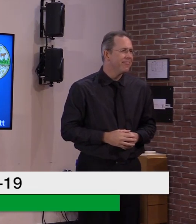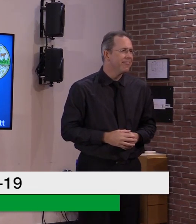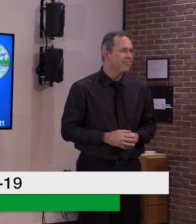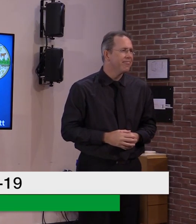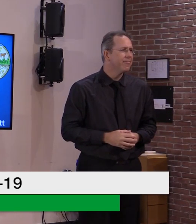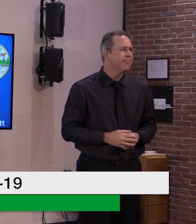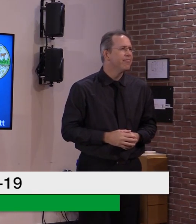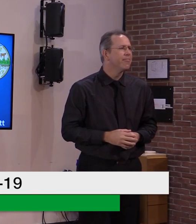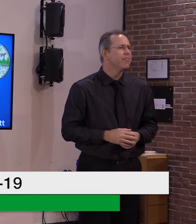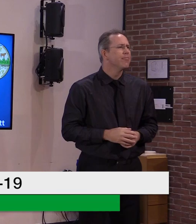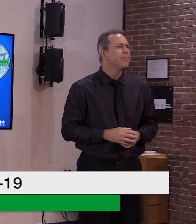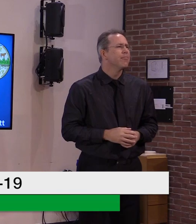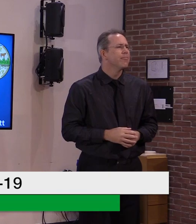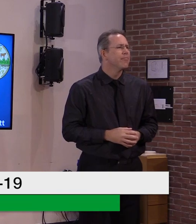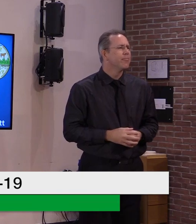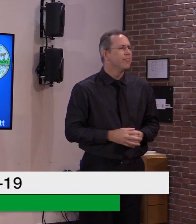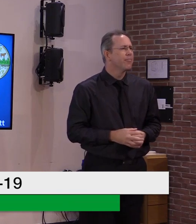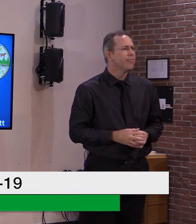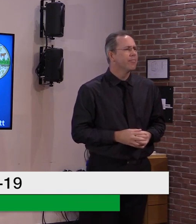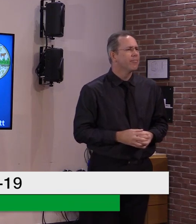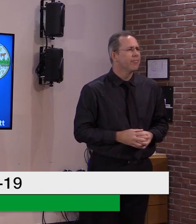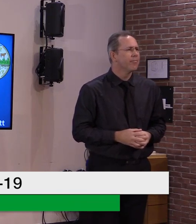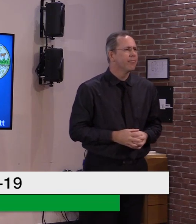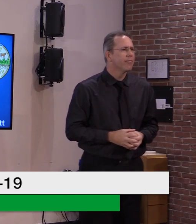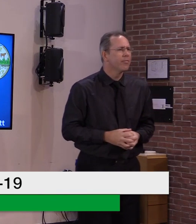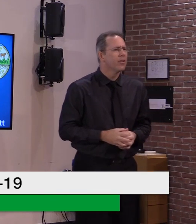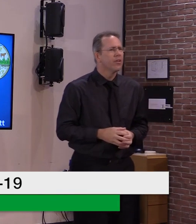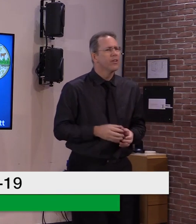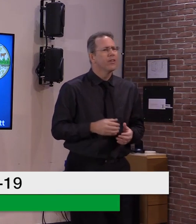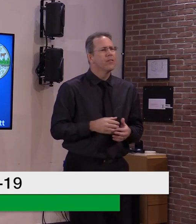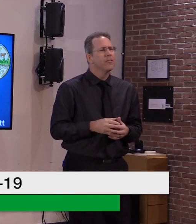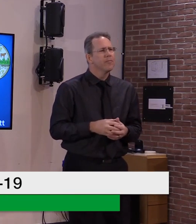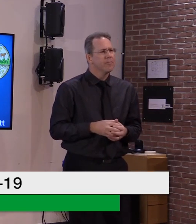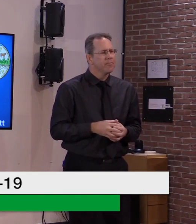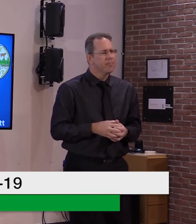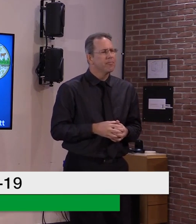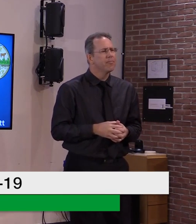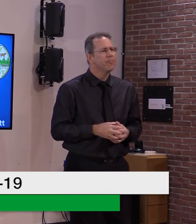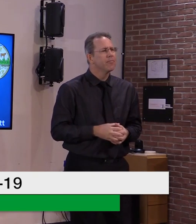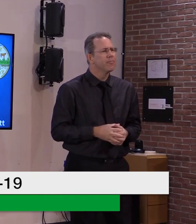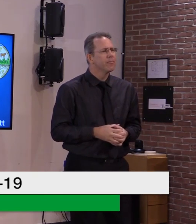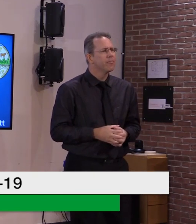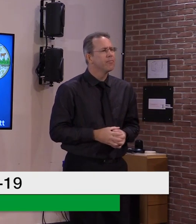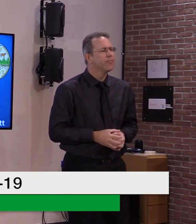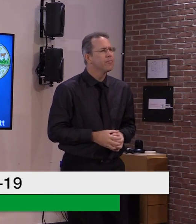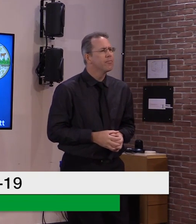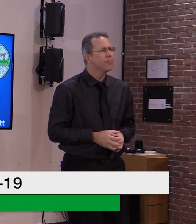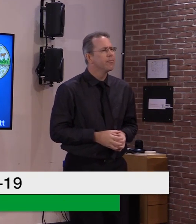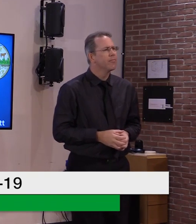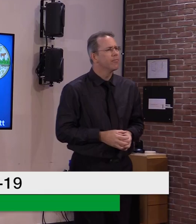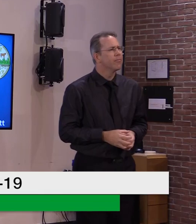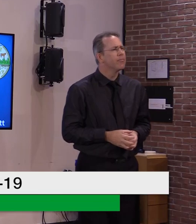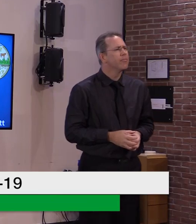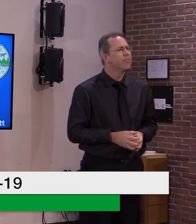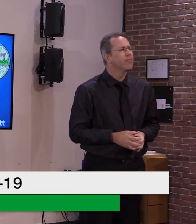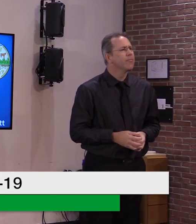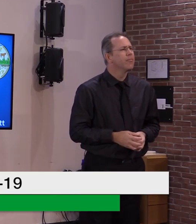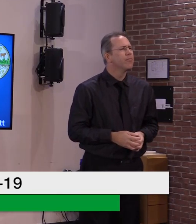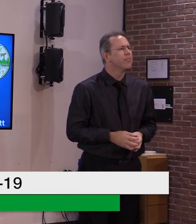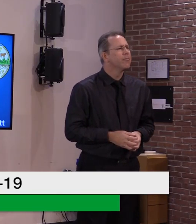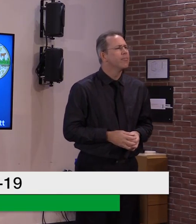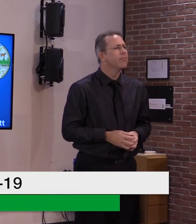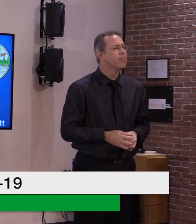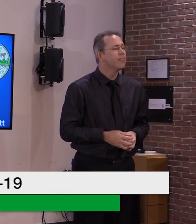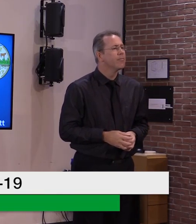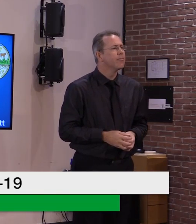state really have for enforcement if somebody reduces to quarantine and especially positive uh